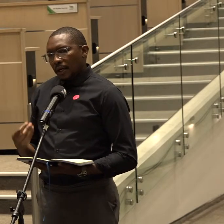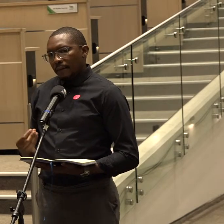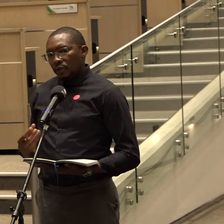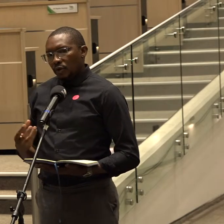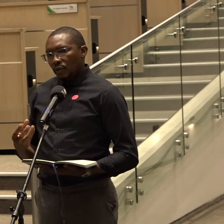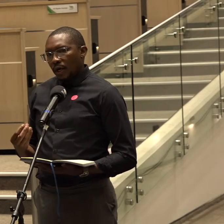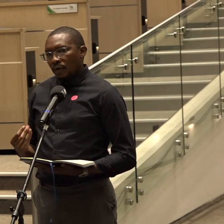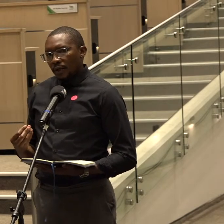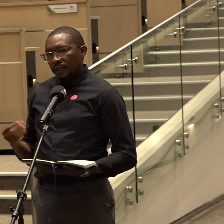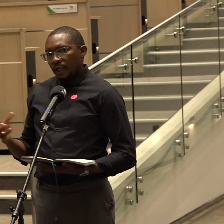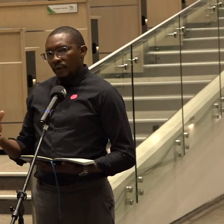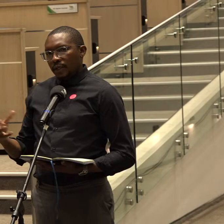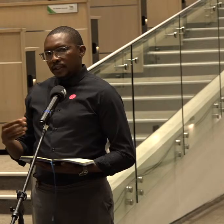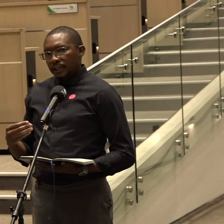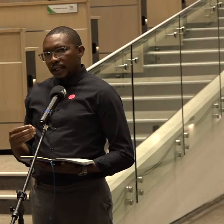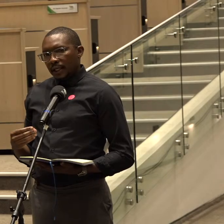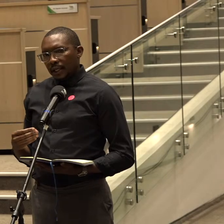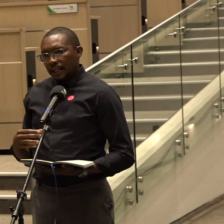anger